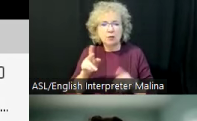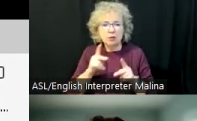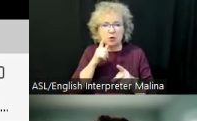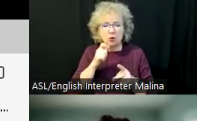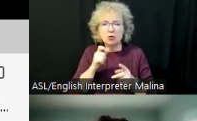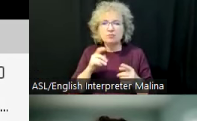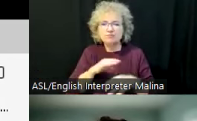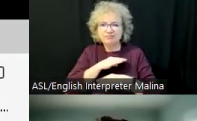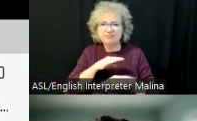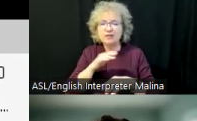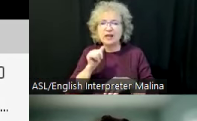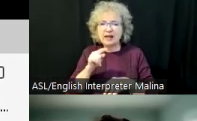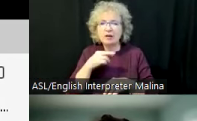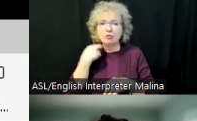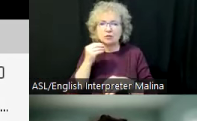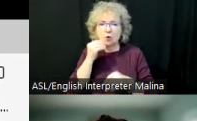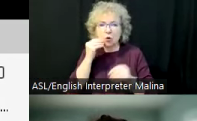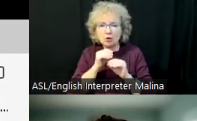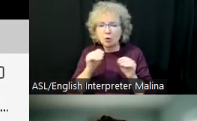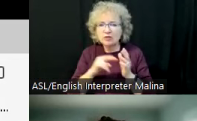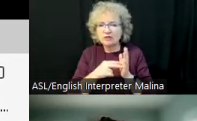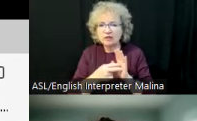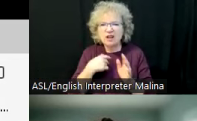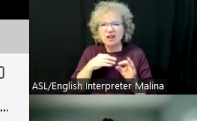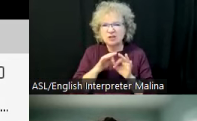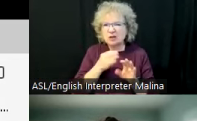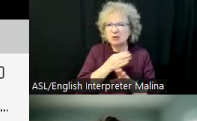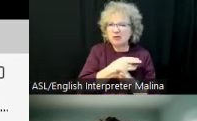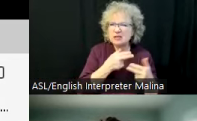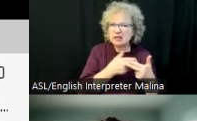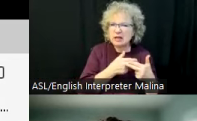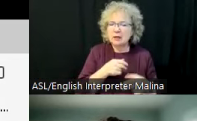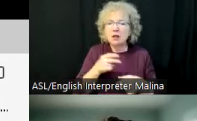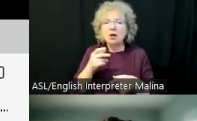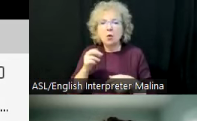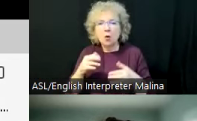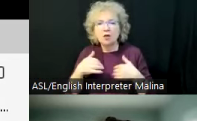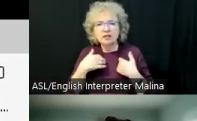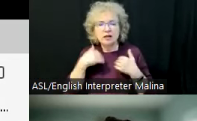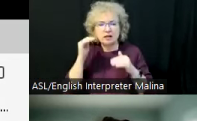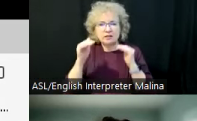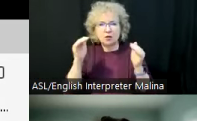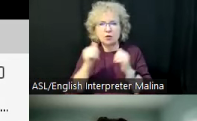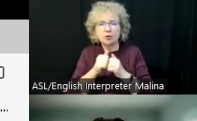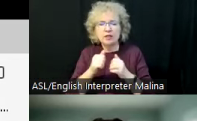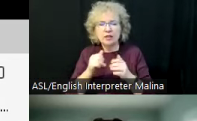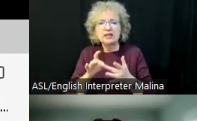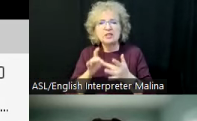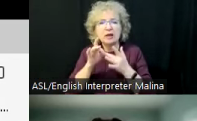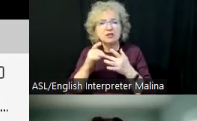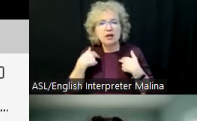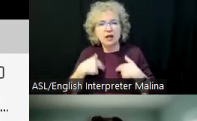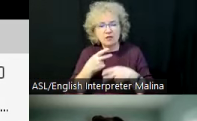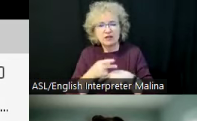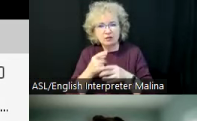homelessness definition, which I went over on the previous slide, or young adults with special health care needs